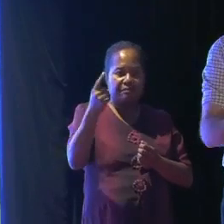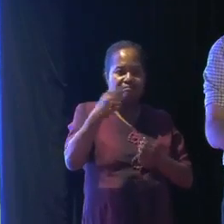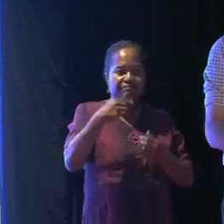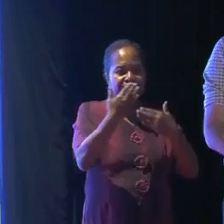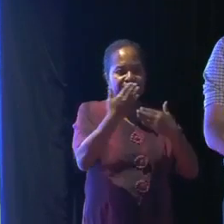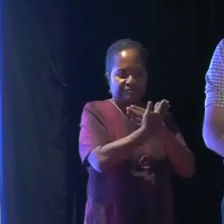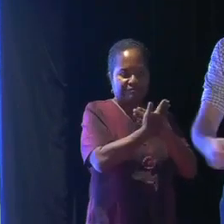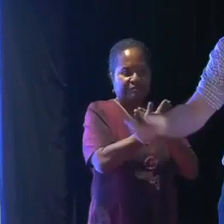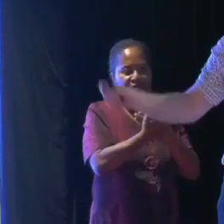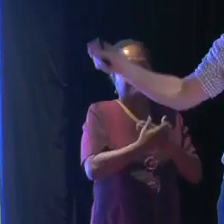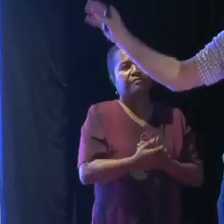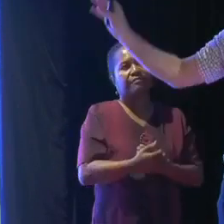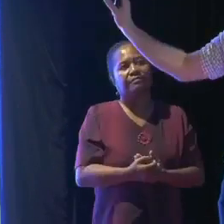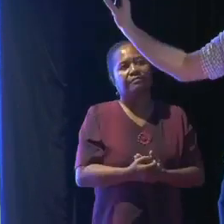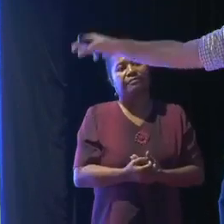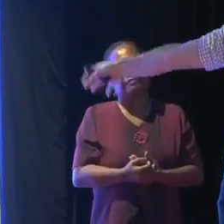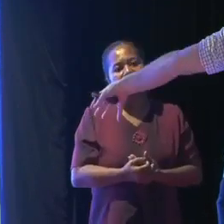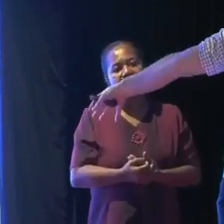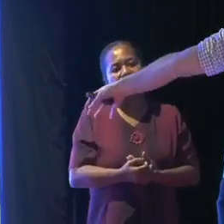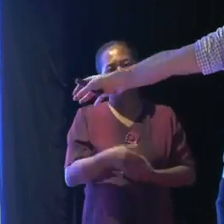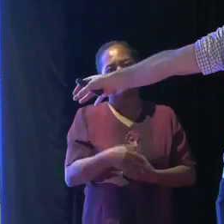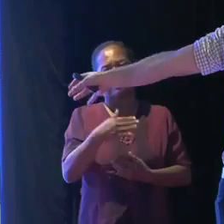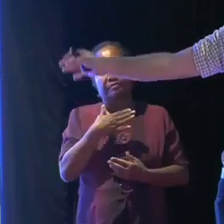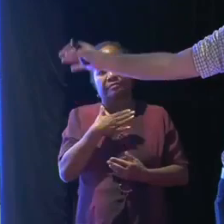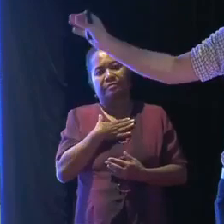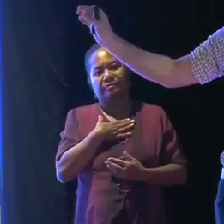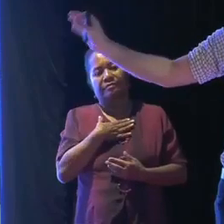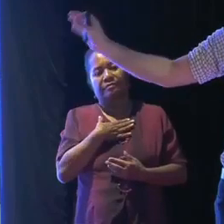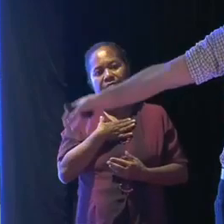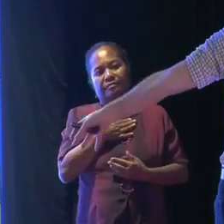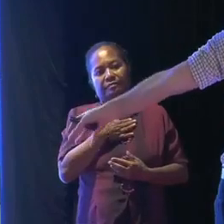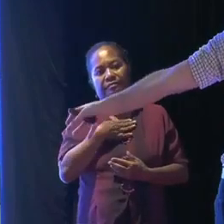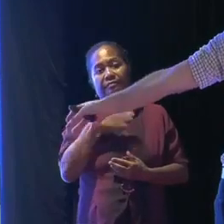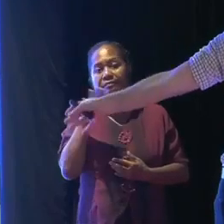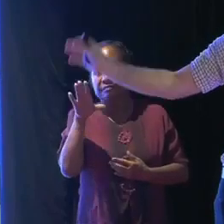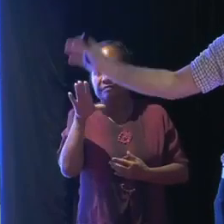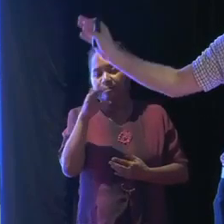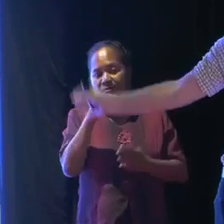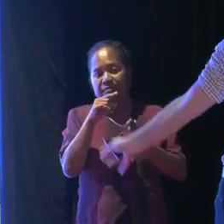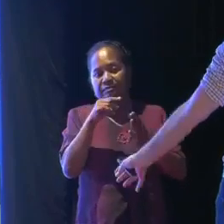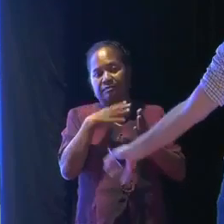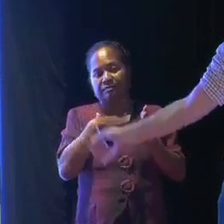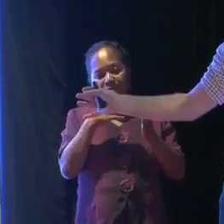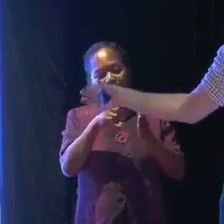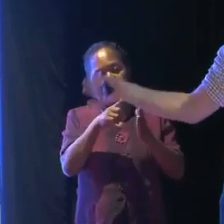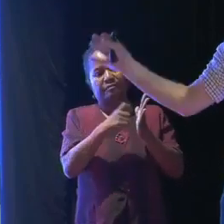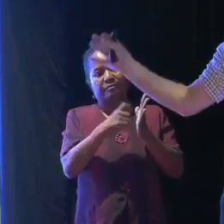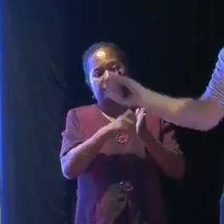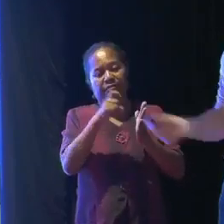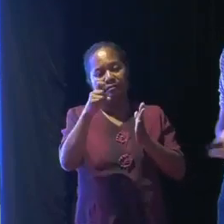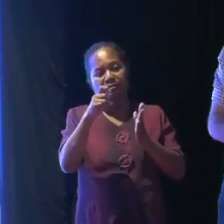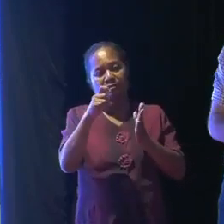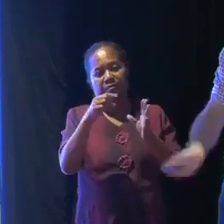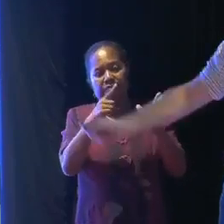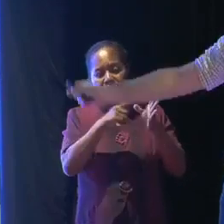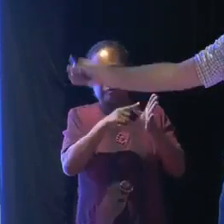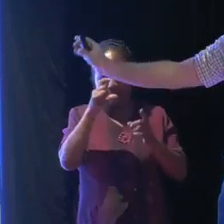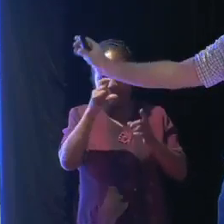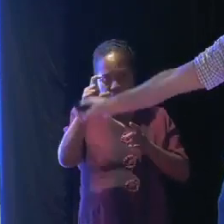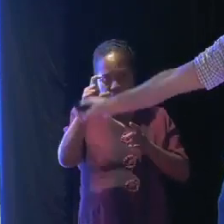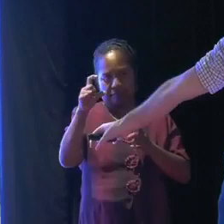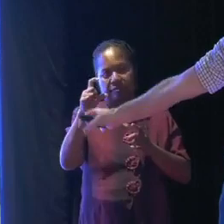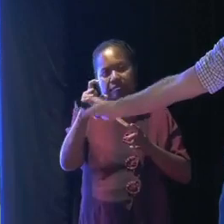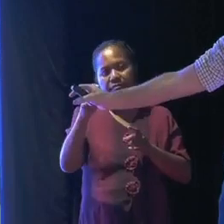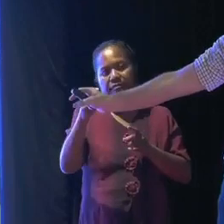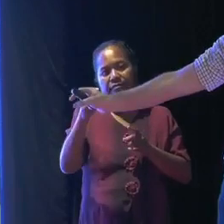country. So my submissions from my IRC. So again, this is my account portal. I've logged in. I'm just having a